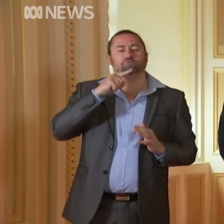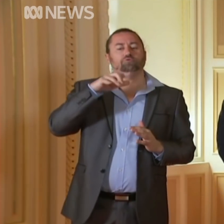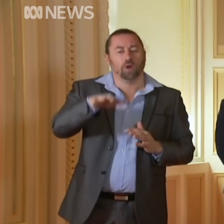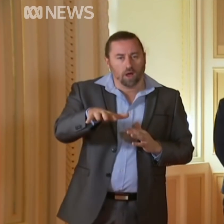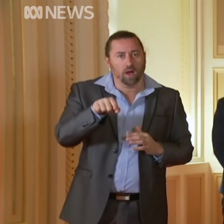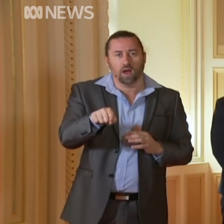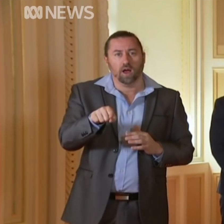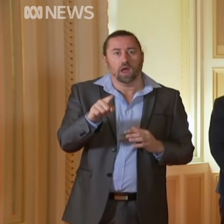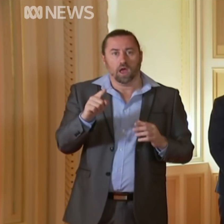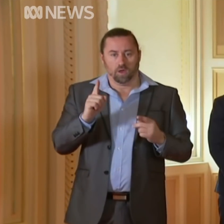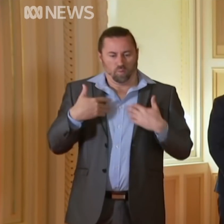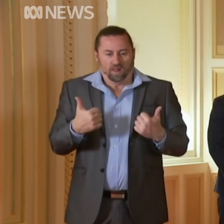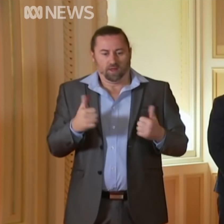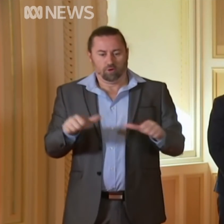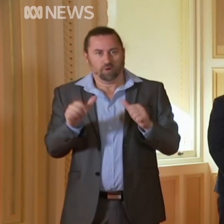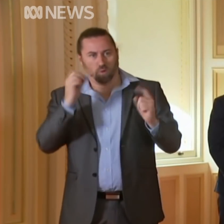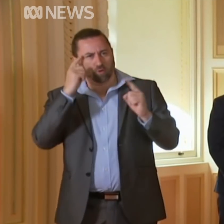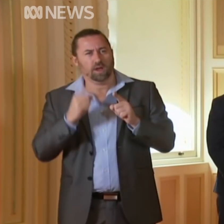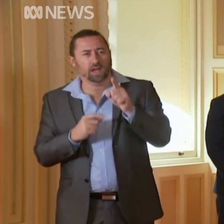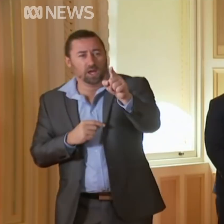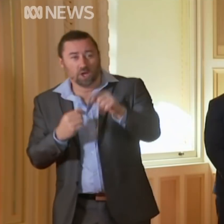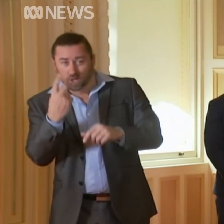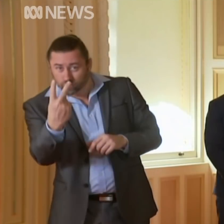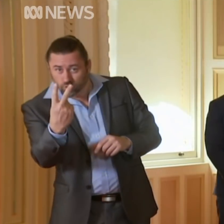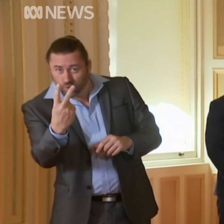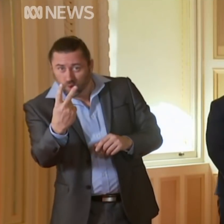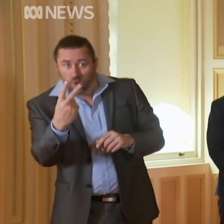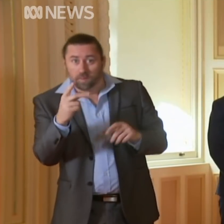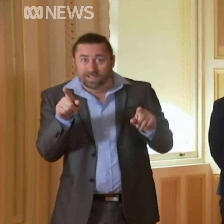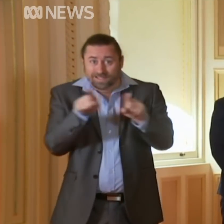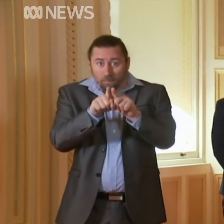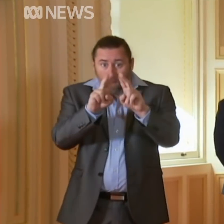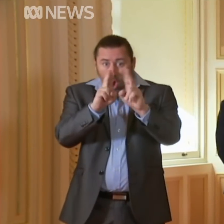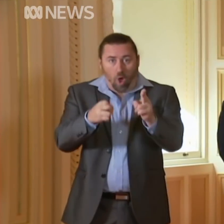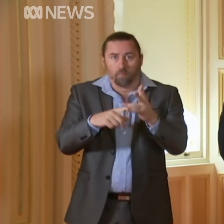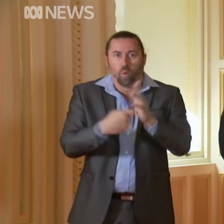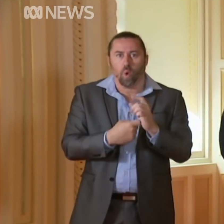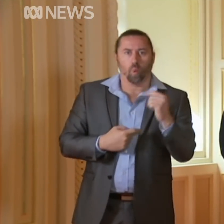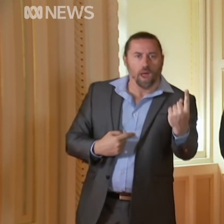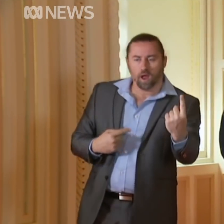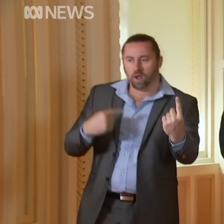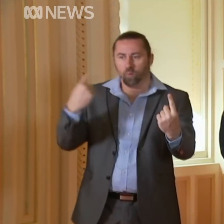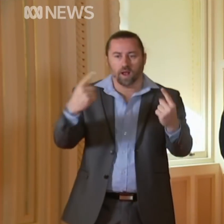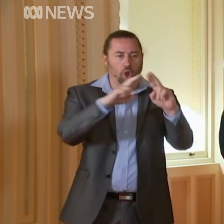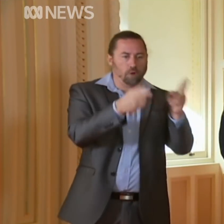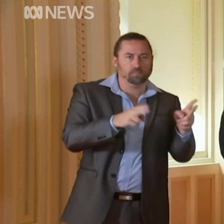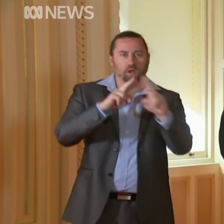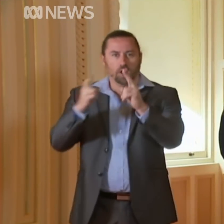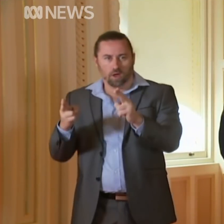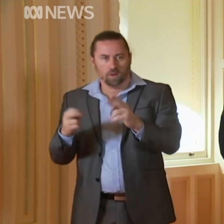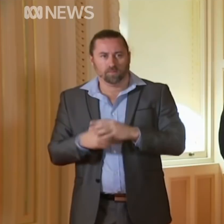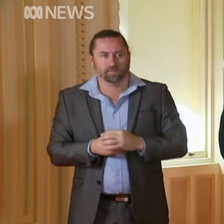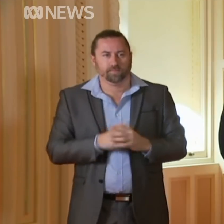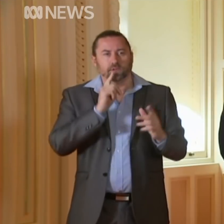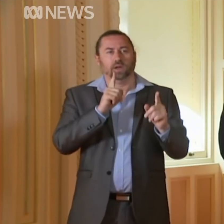is doing very well. The two new cases, are they both from the same household or separate households? They're related to the